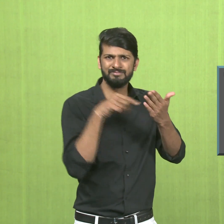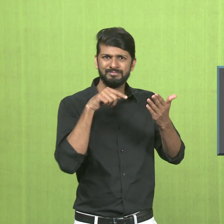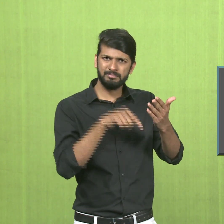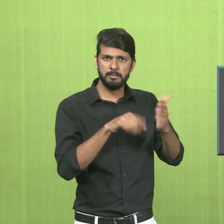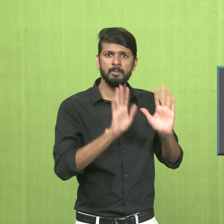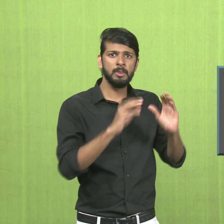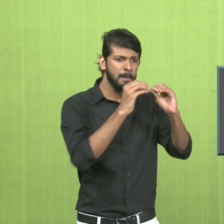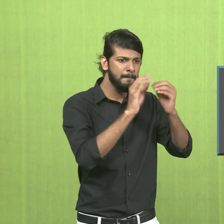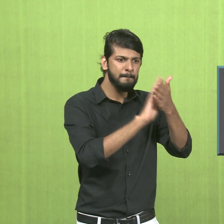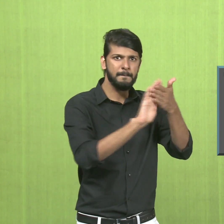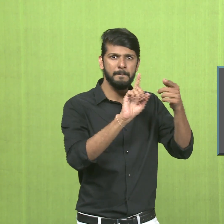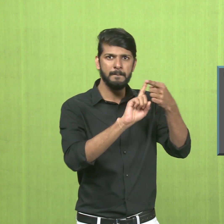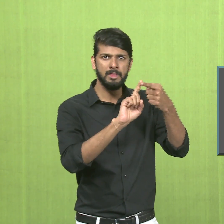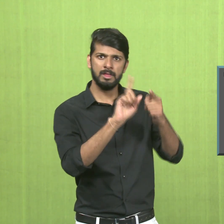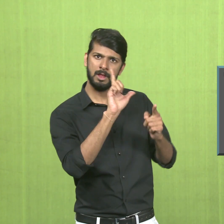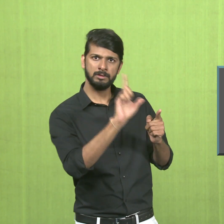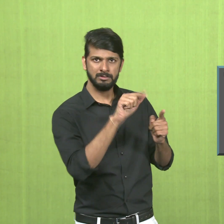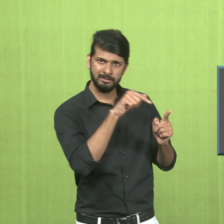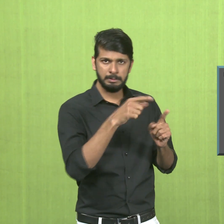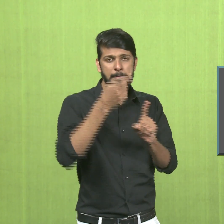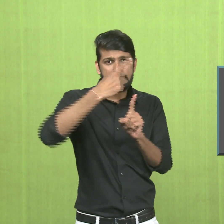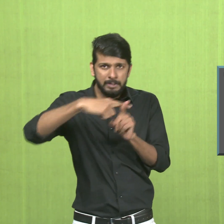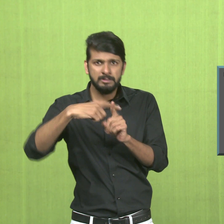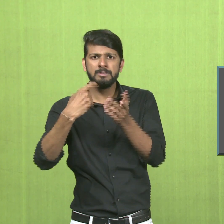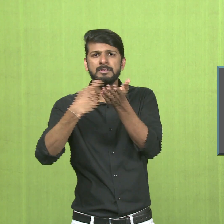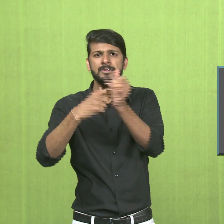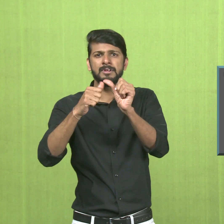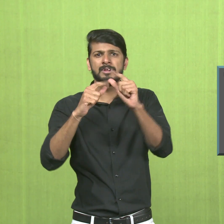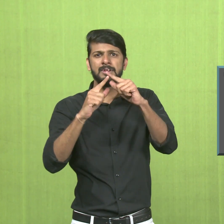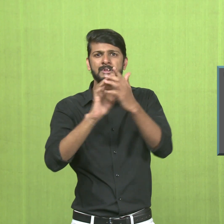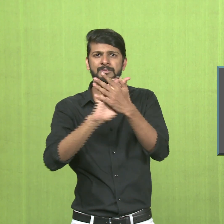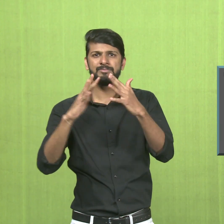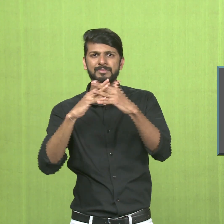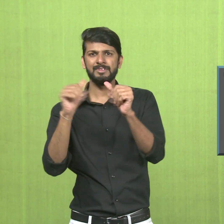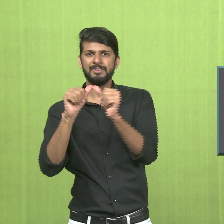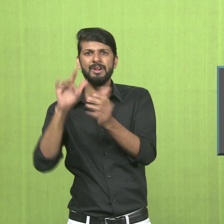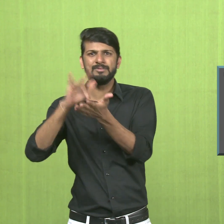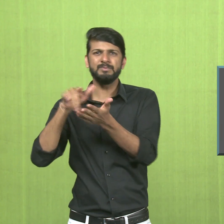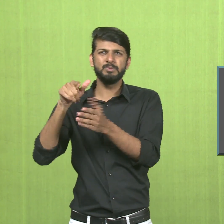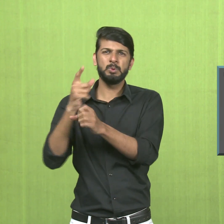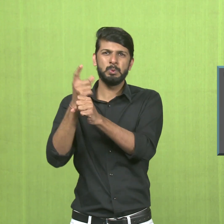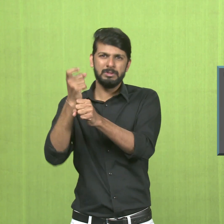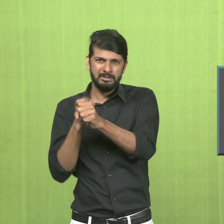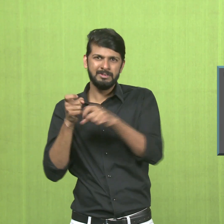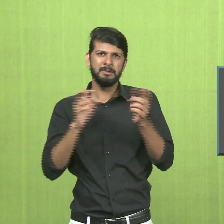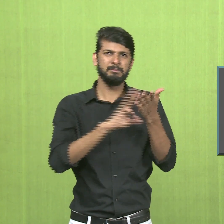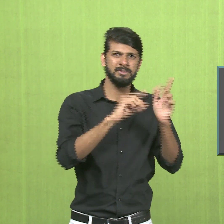In the contemporary times, the communities, respectively the Bhil and the Rathwa communities,